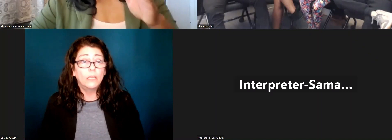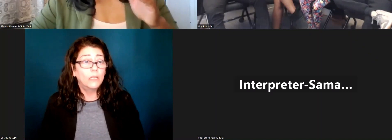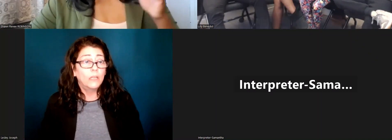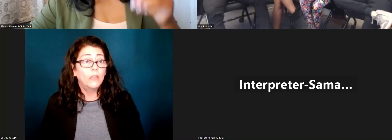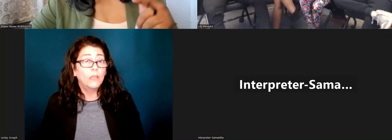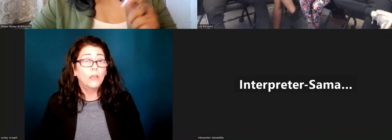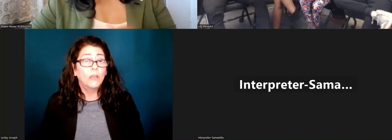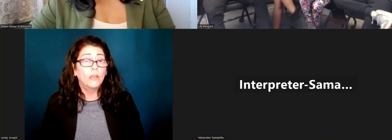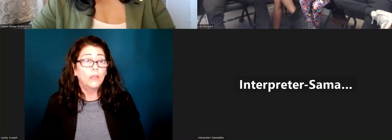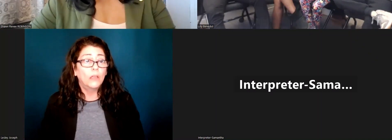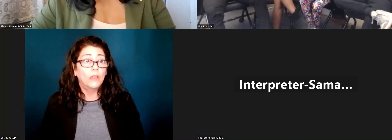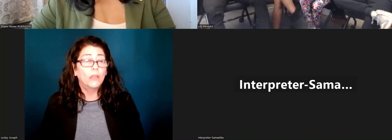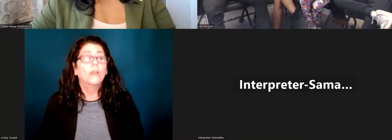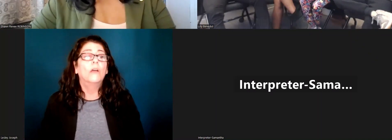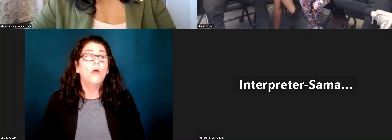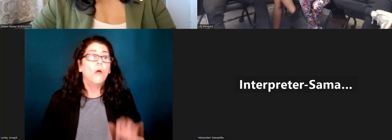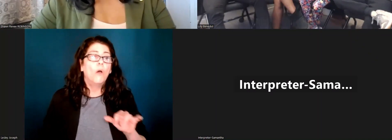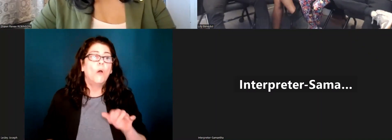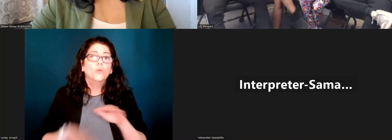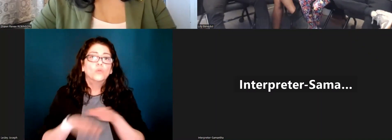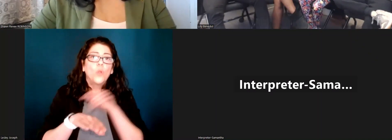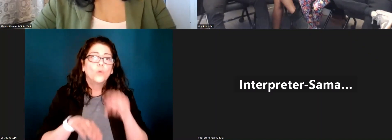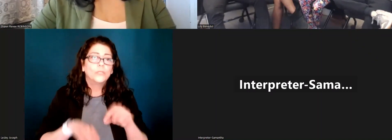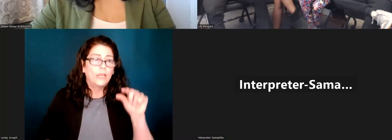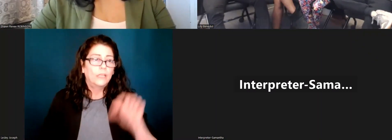Oh, could we slow down a little bit?